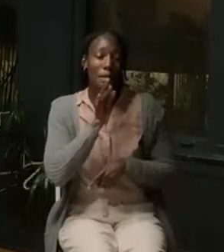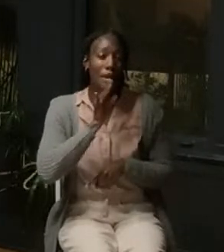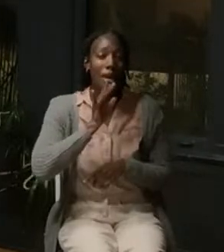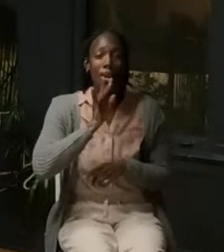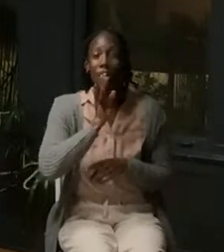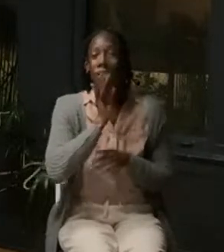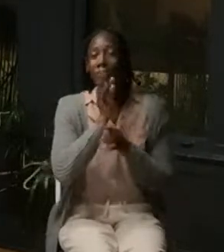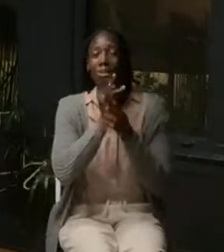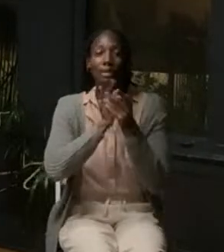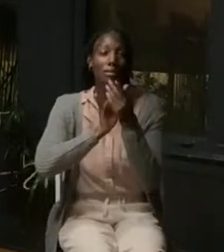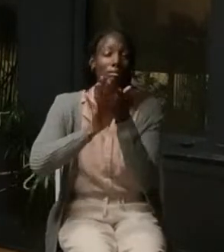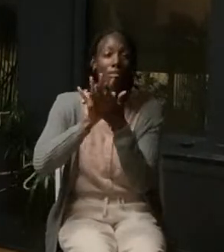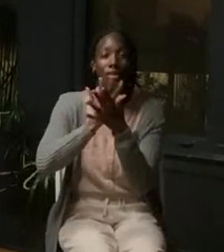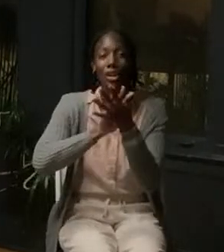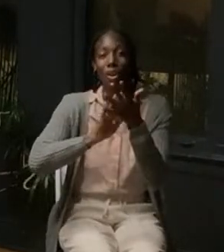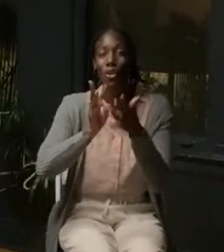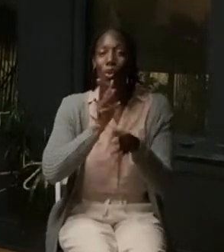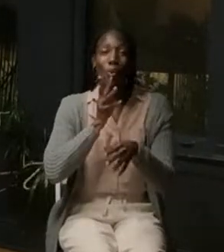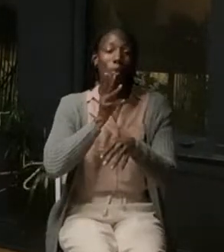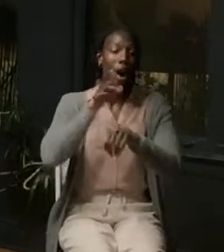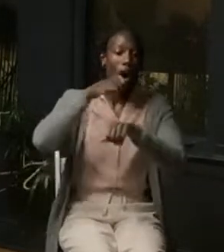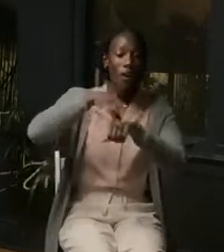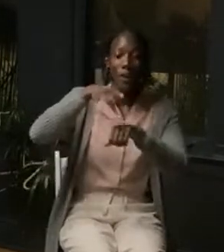the watermelon's all yours.